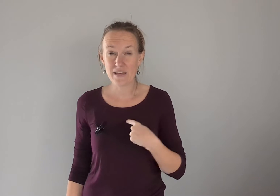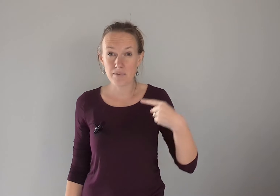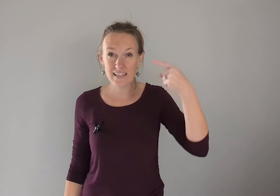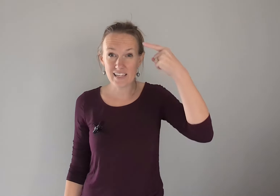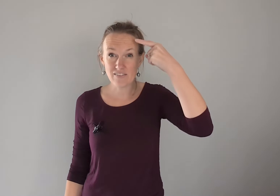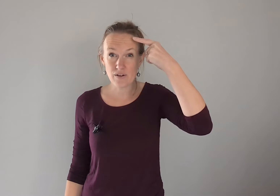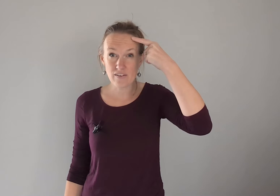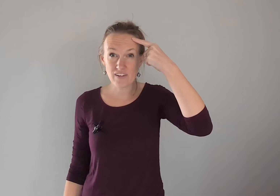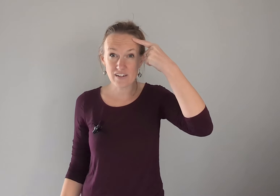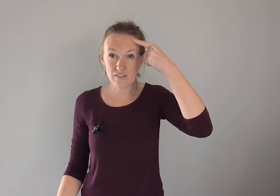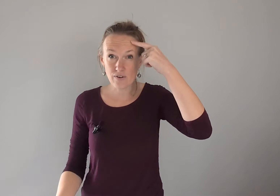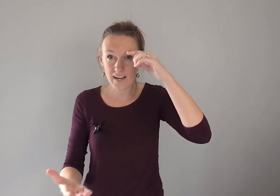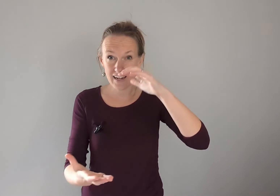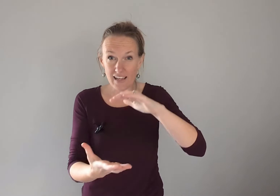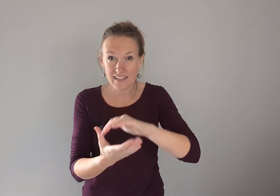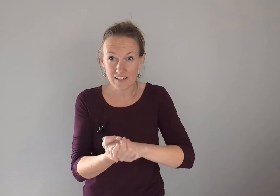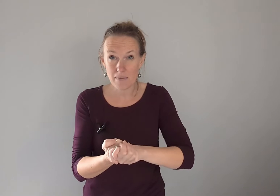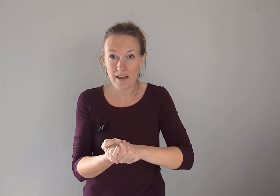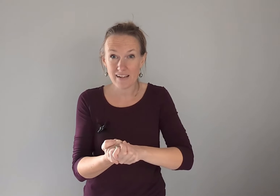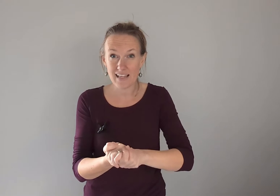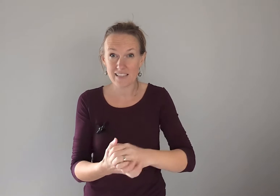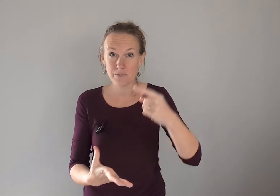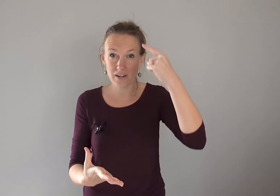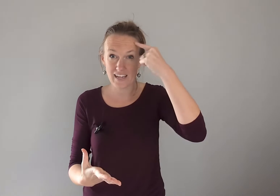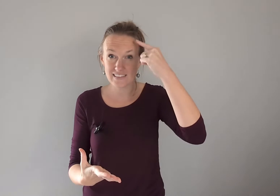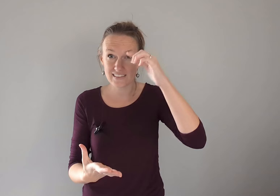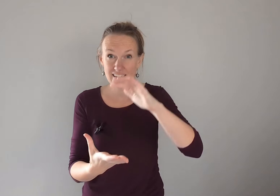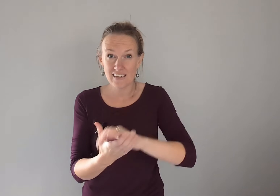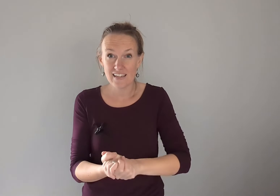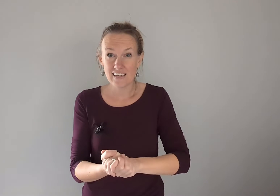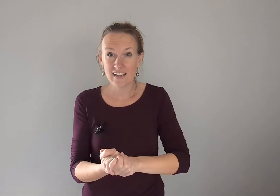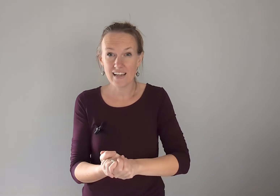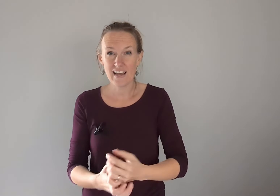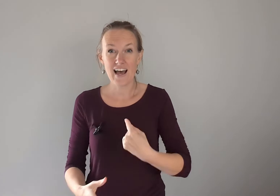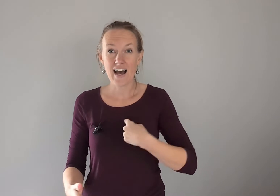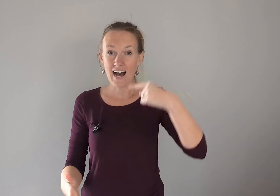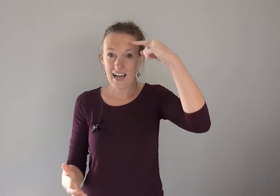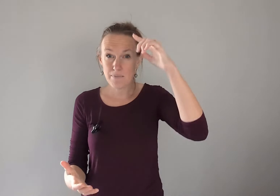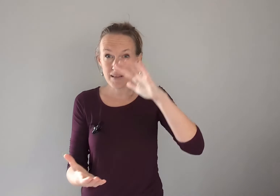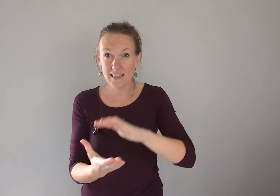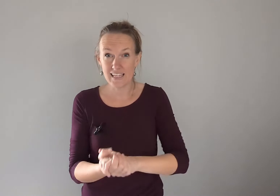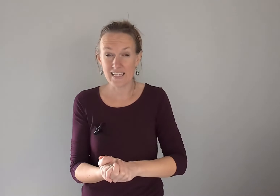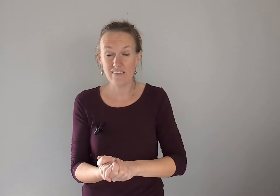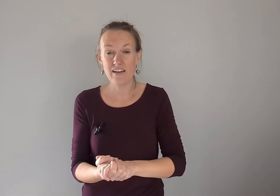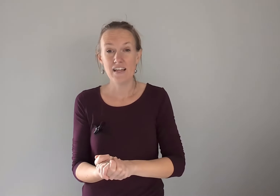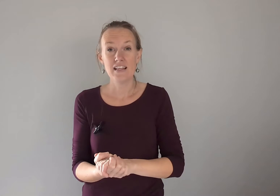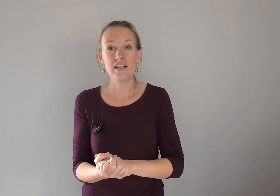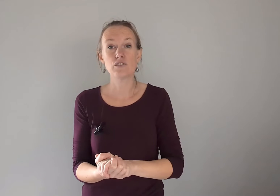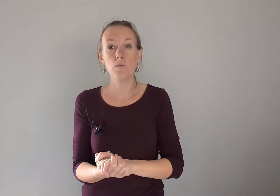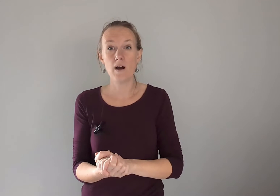then believe. You have a finger at your forehead, and then you come down and clasp your hands. Okay, I believe there's